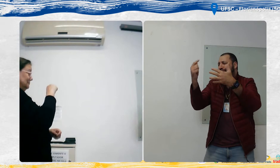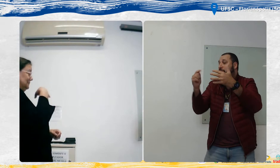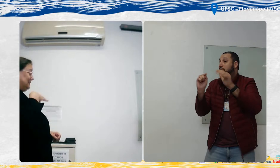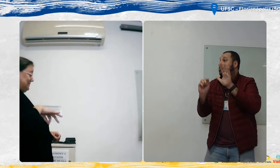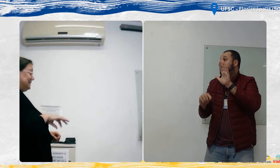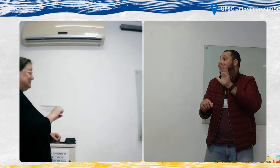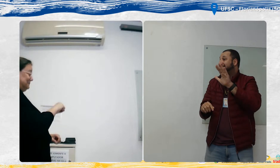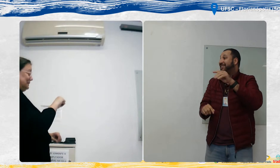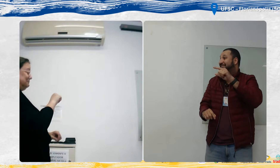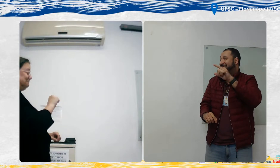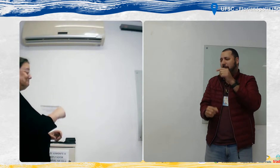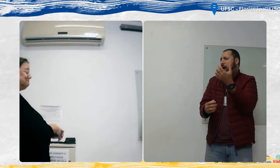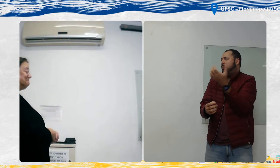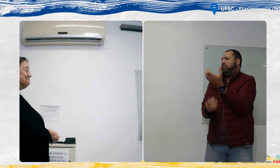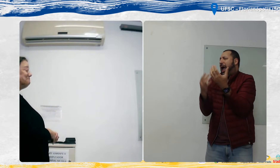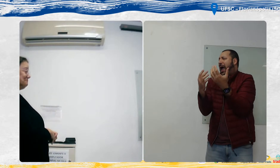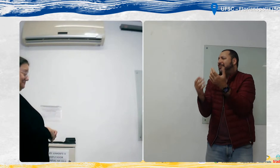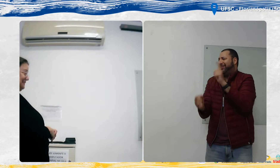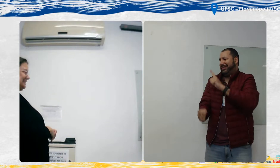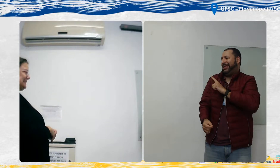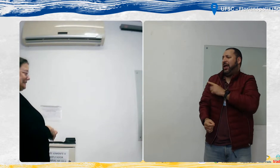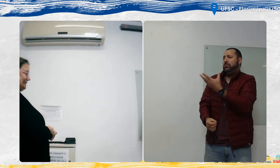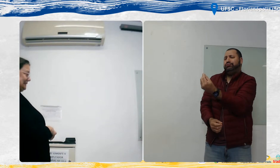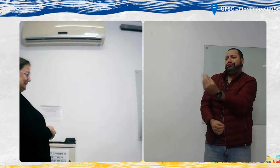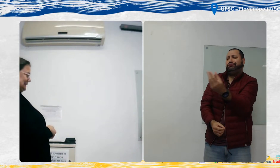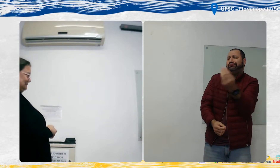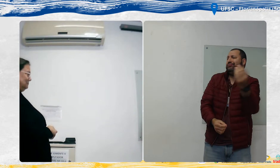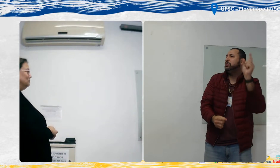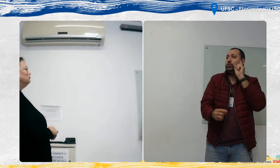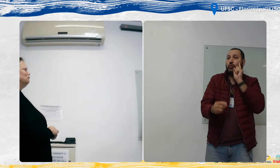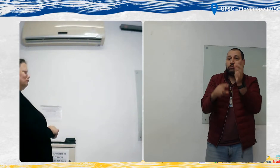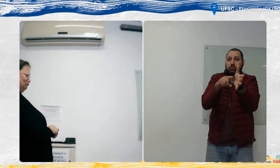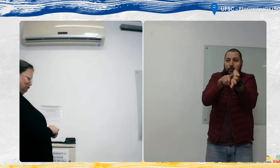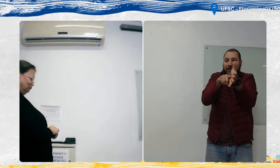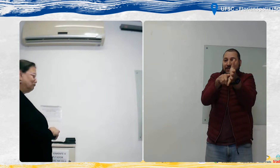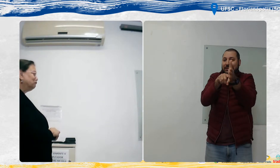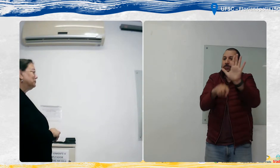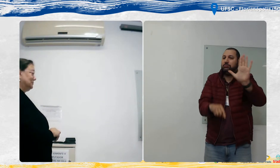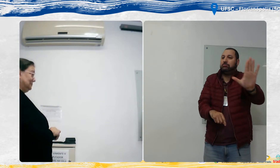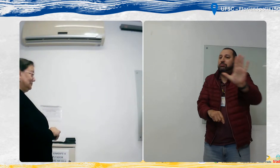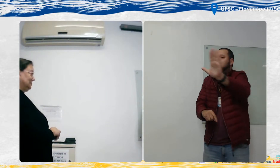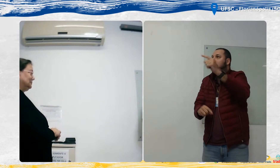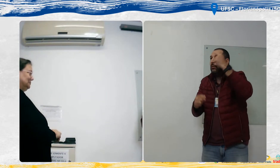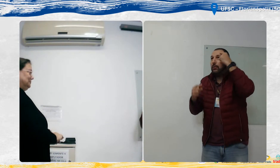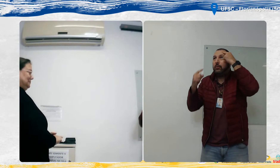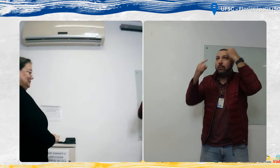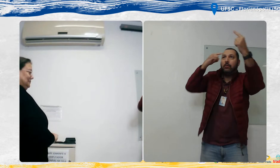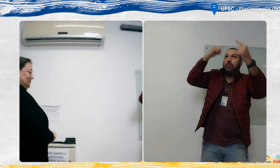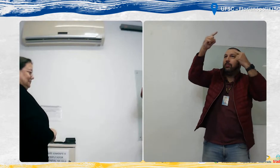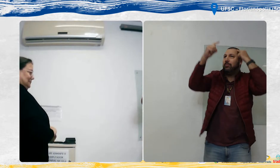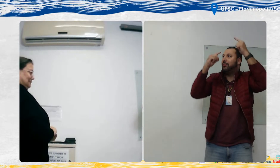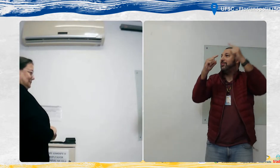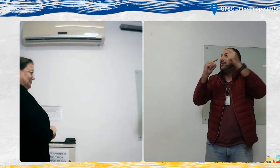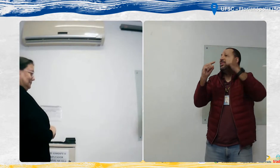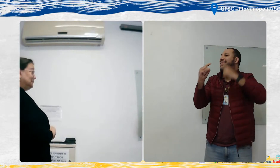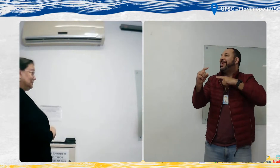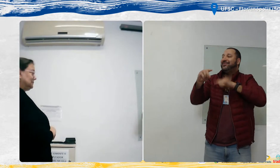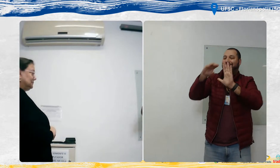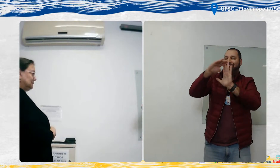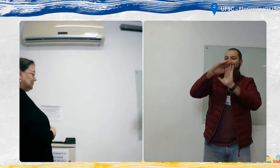for example, how do they overcome salary differences and all of that, compared with hearing people, for